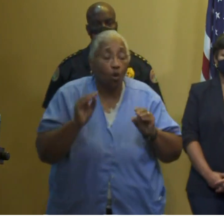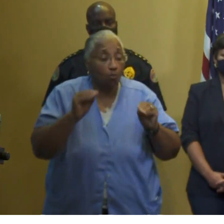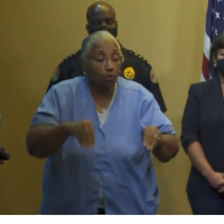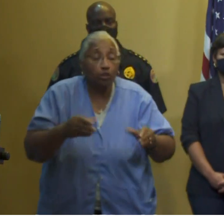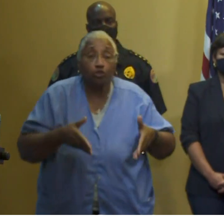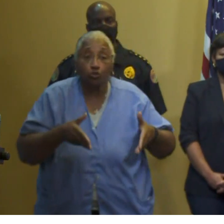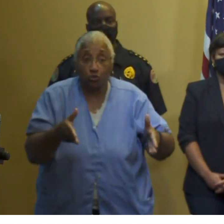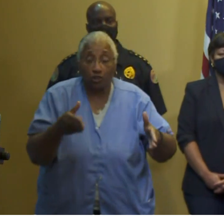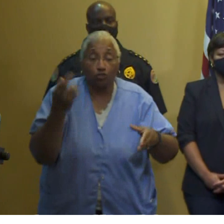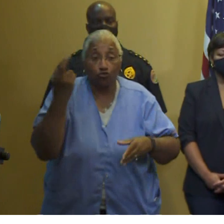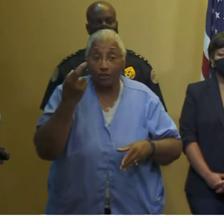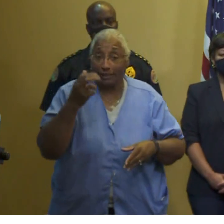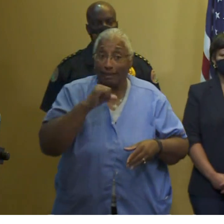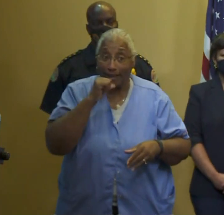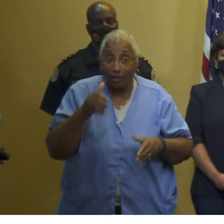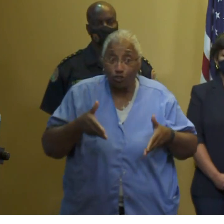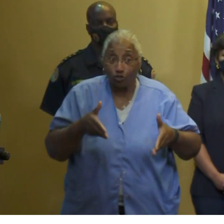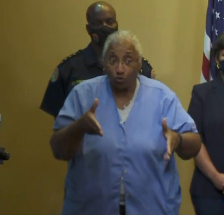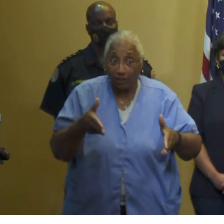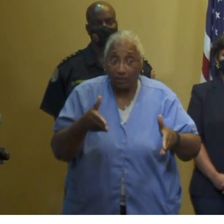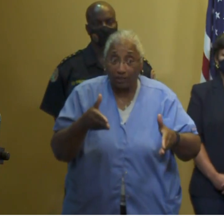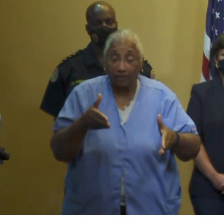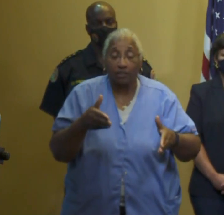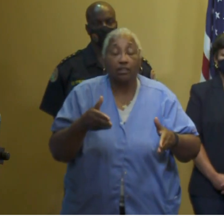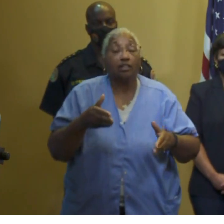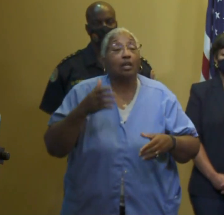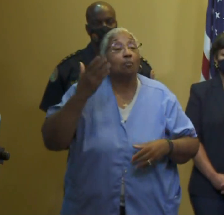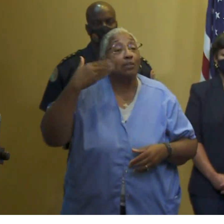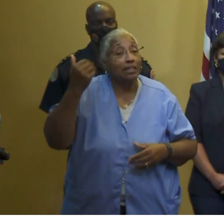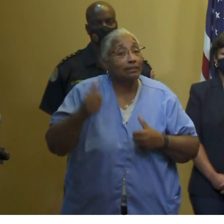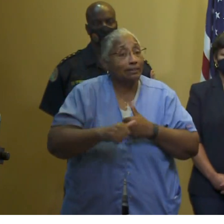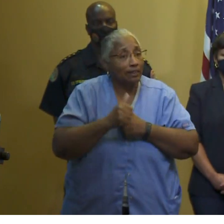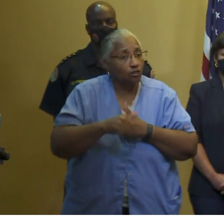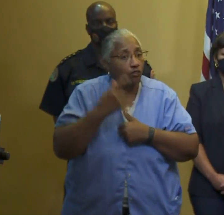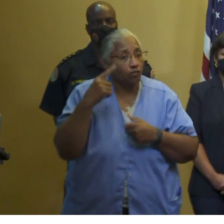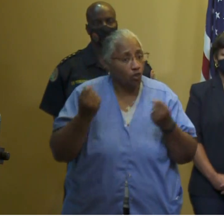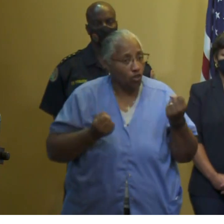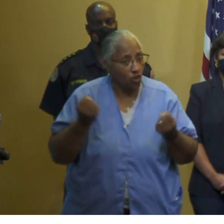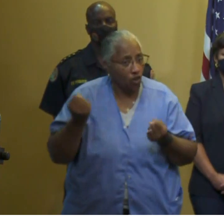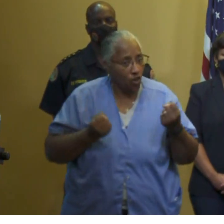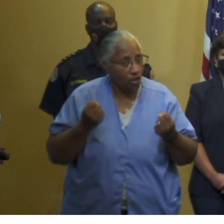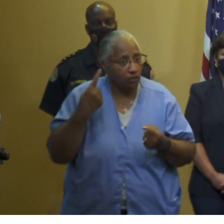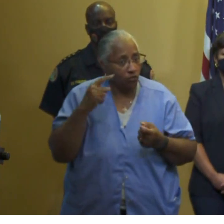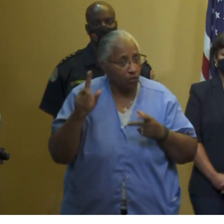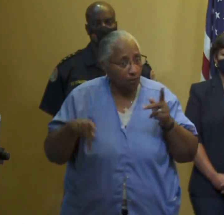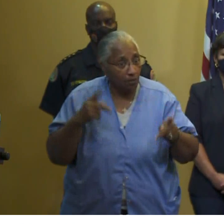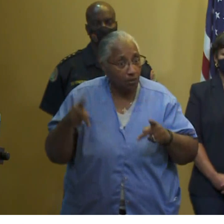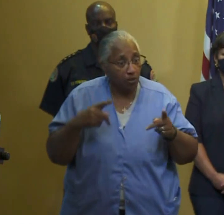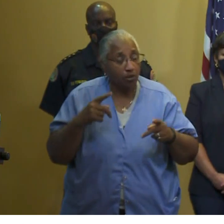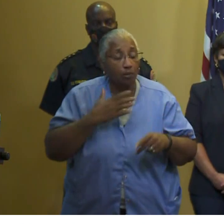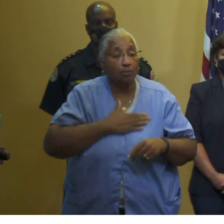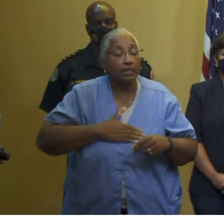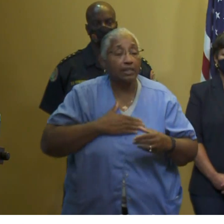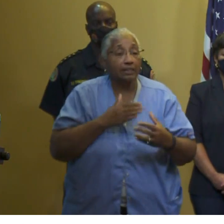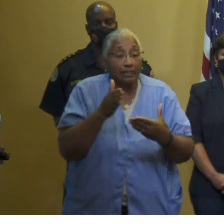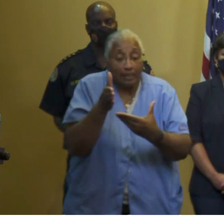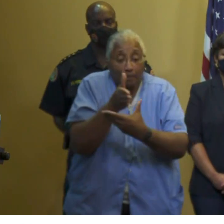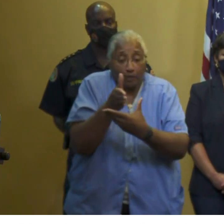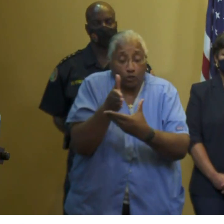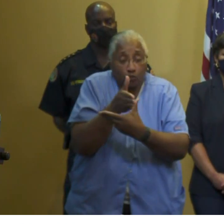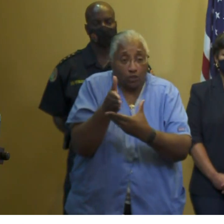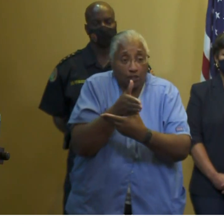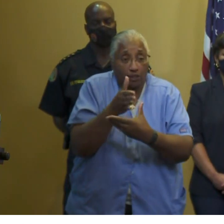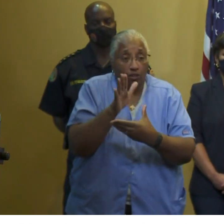The reason we don't put debris in the street, we got a little bit of pushback on this. It's dangerous for cars. It's dangerous for people. Put it between your sidewalk and